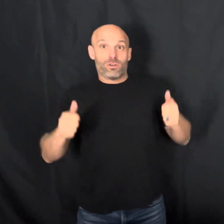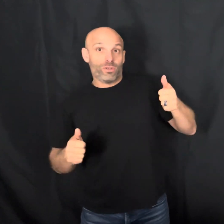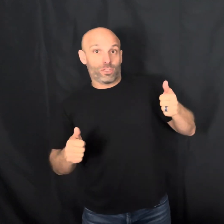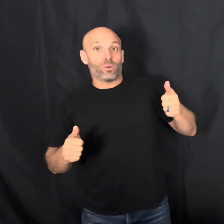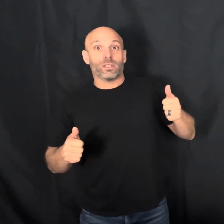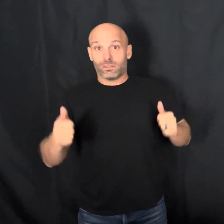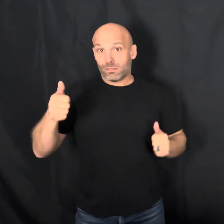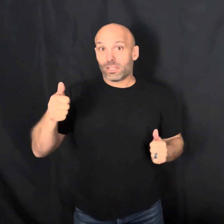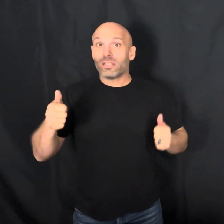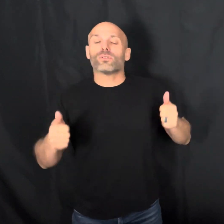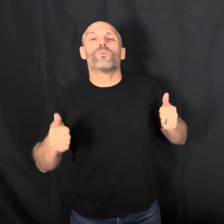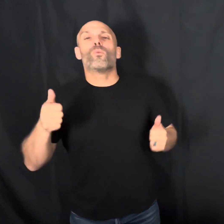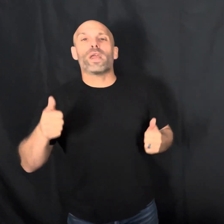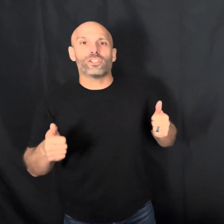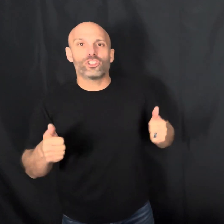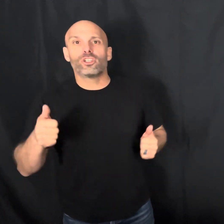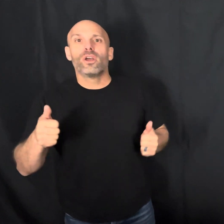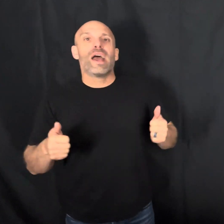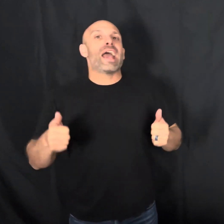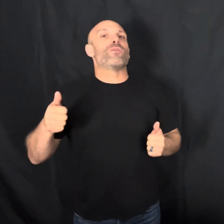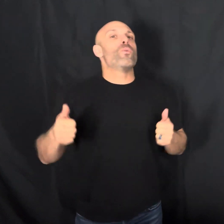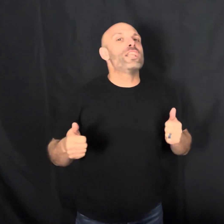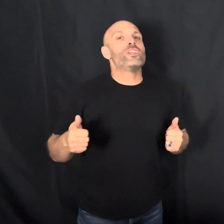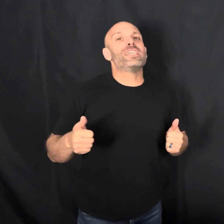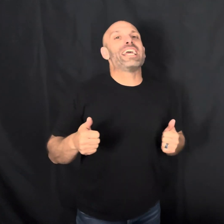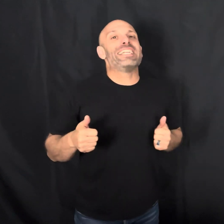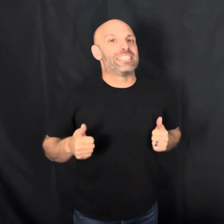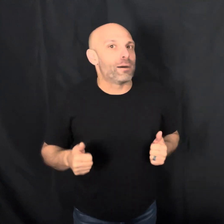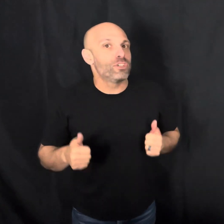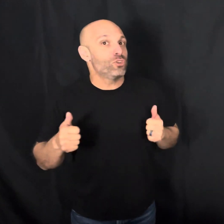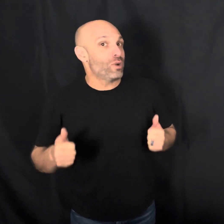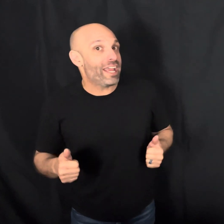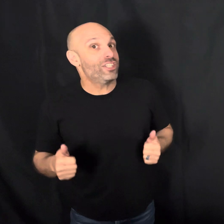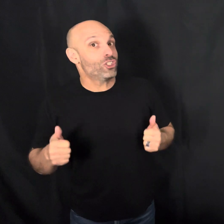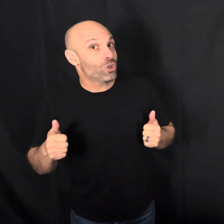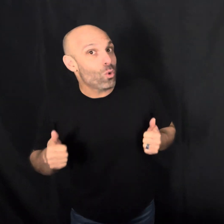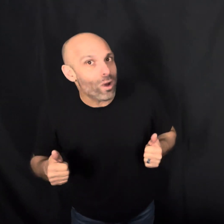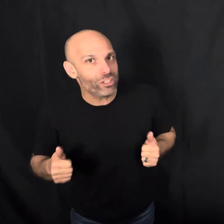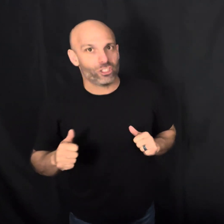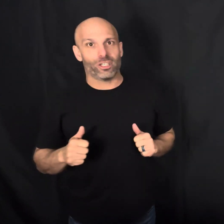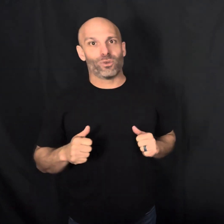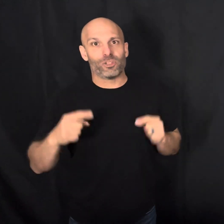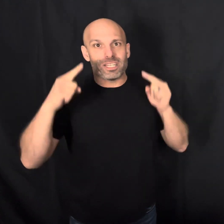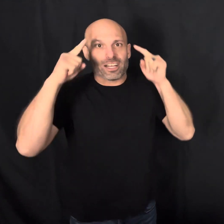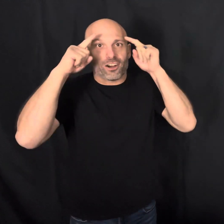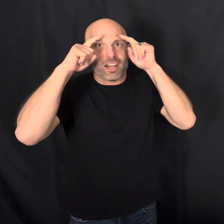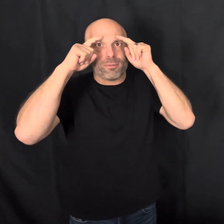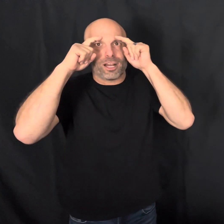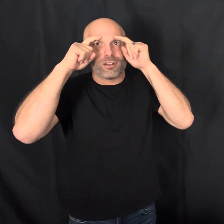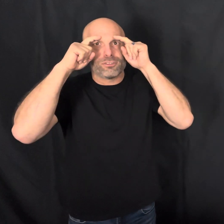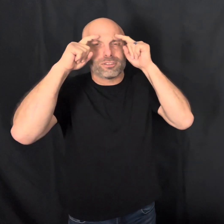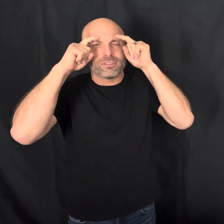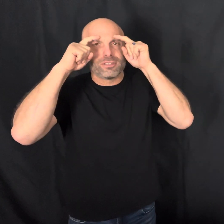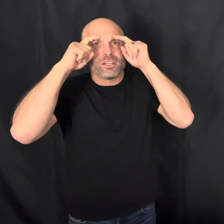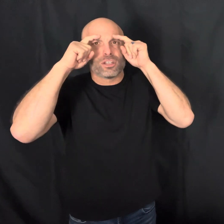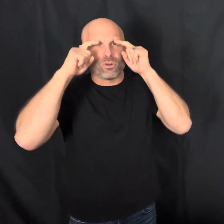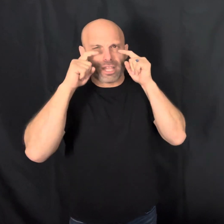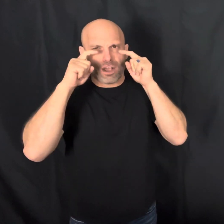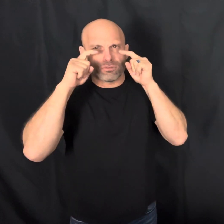this one? Okay, so which. And which is a WH question, which means our eyebrows go down